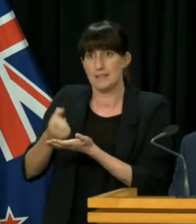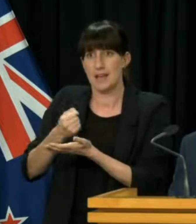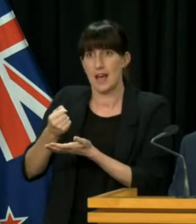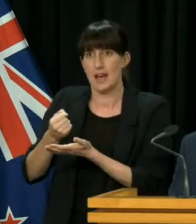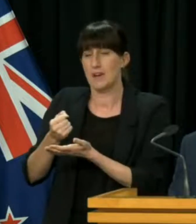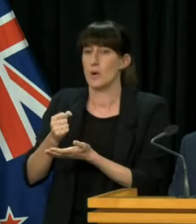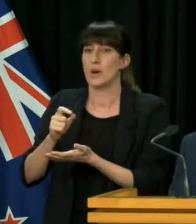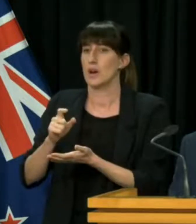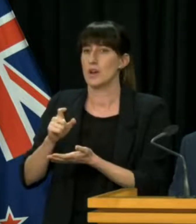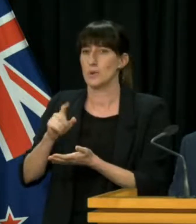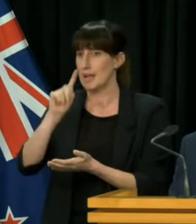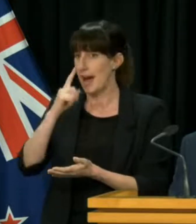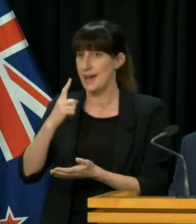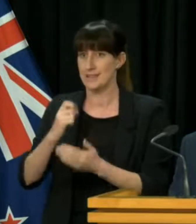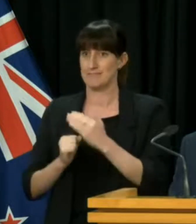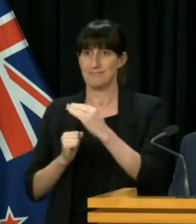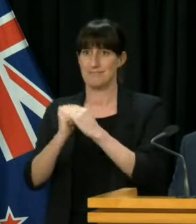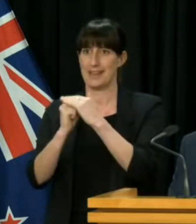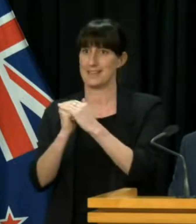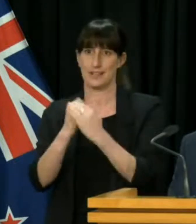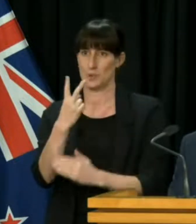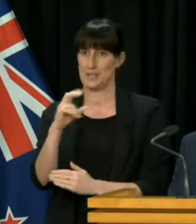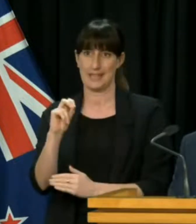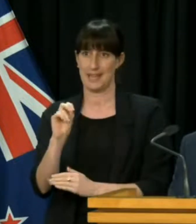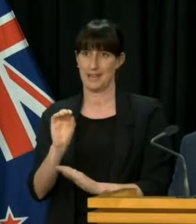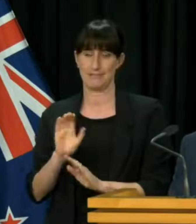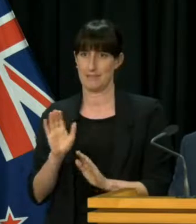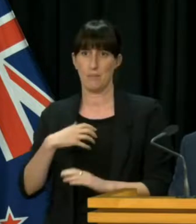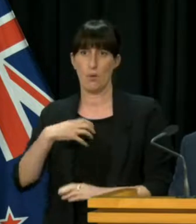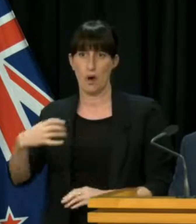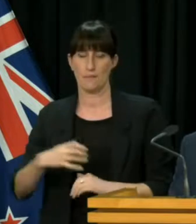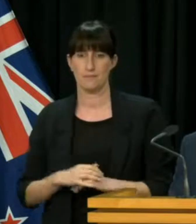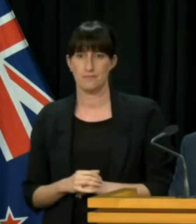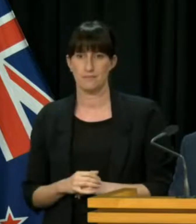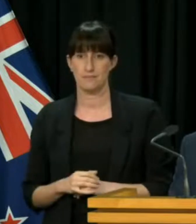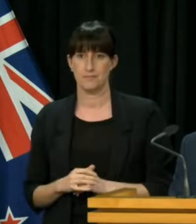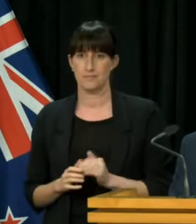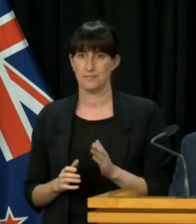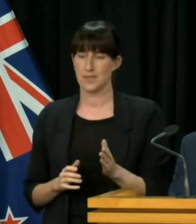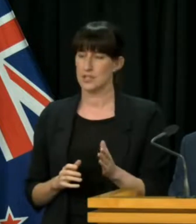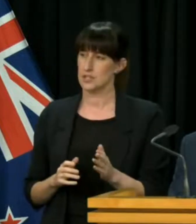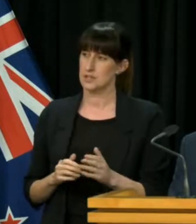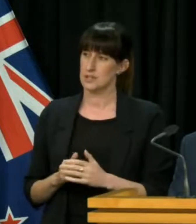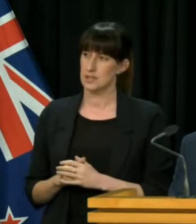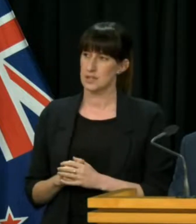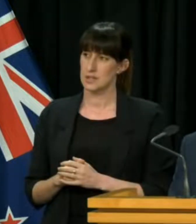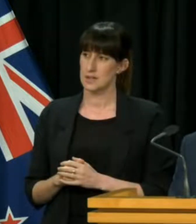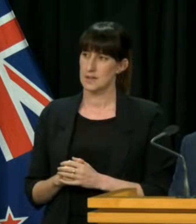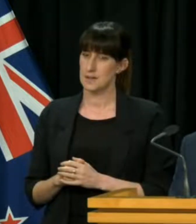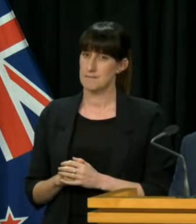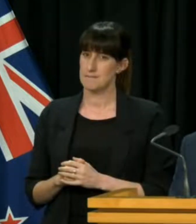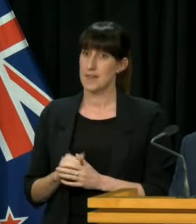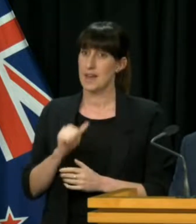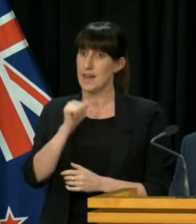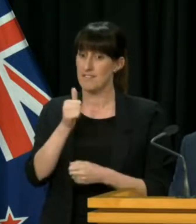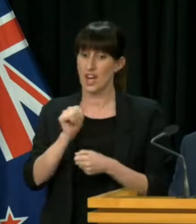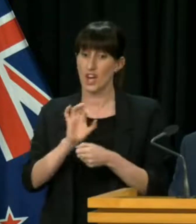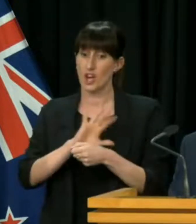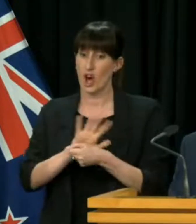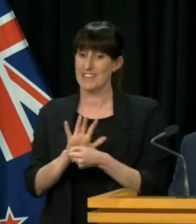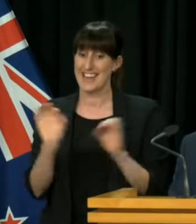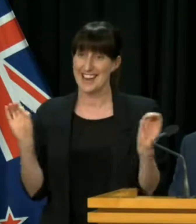some of the pressures that we know our employers face. Hypothetical, but would you have done this even if it weren't for